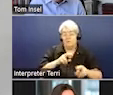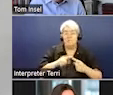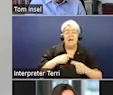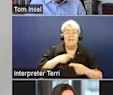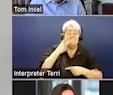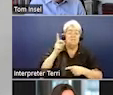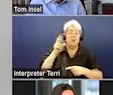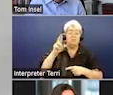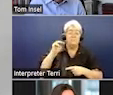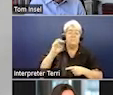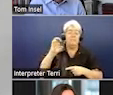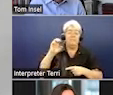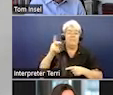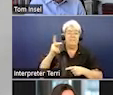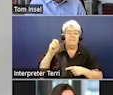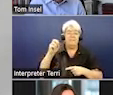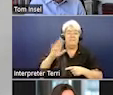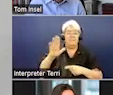Dr. McKeon's hand raised. Dr. McKeon?